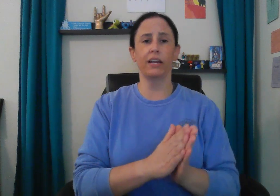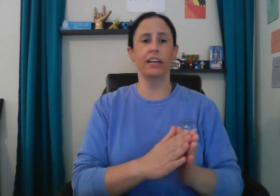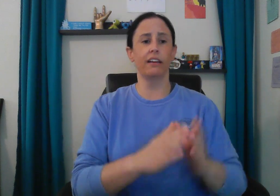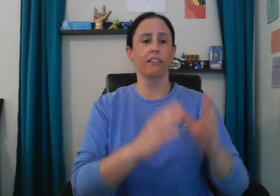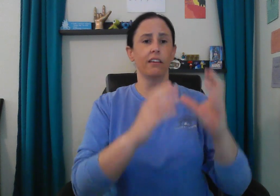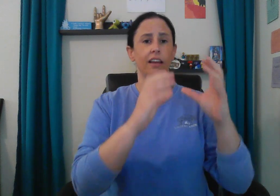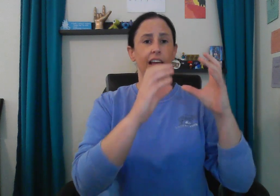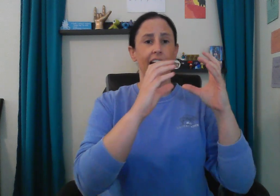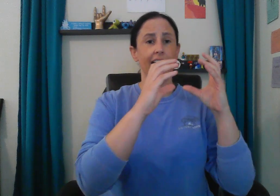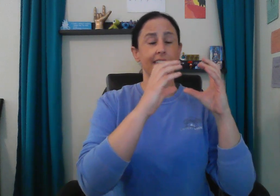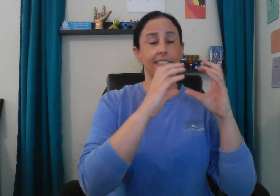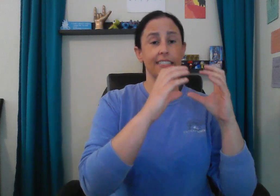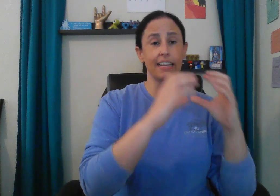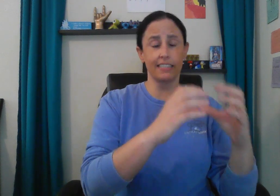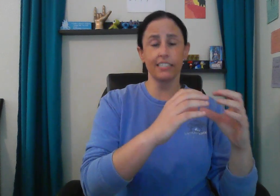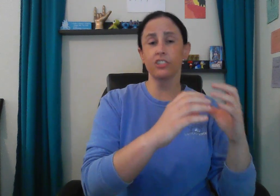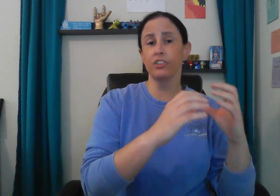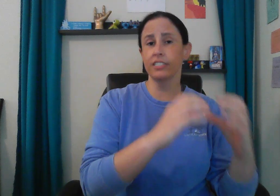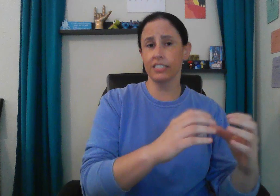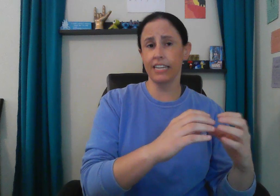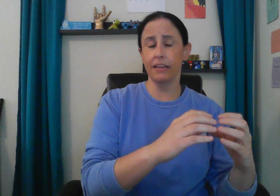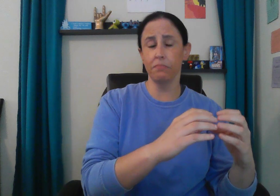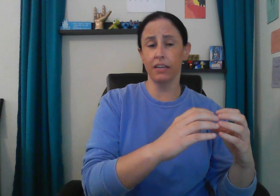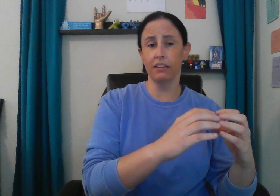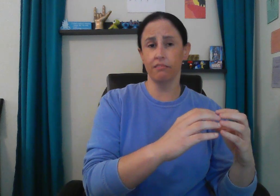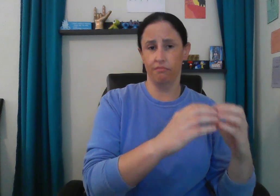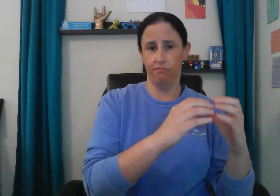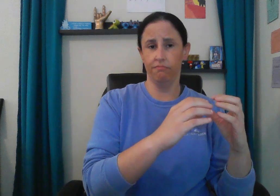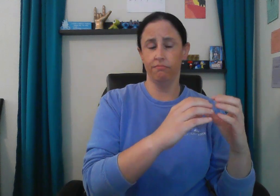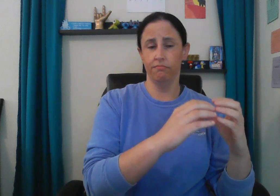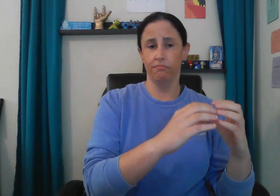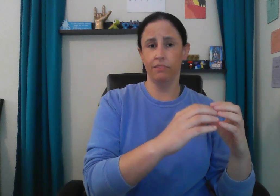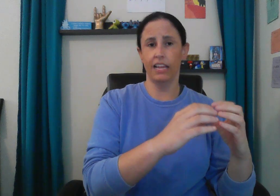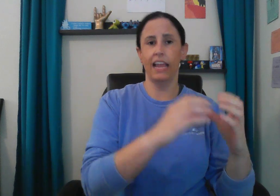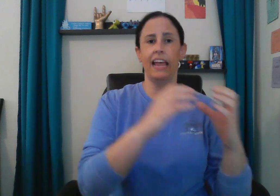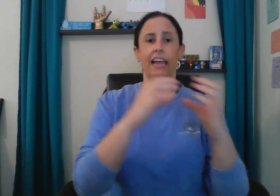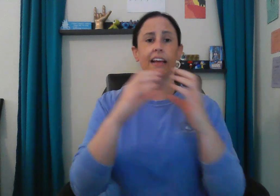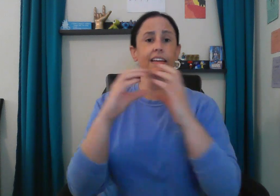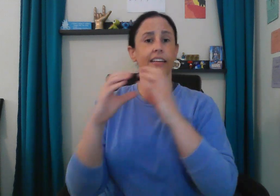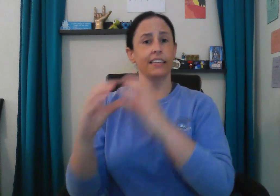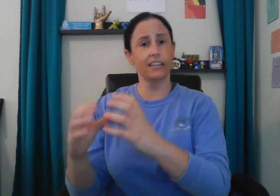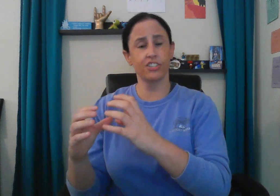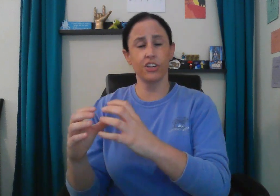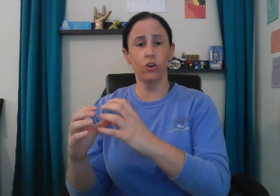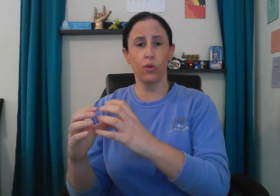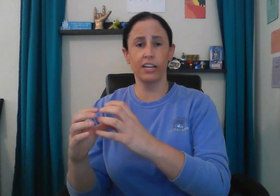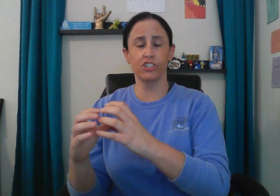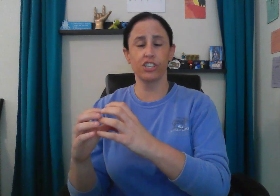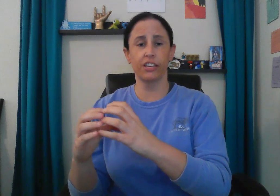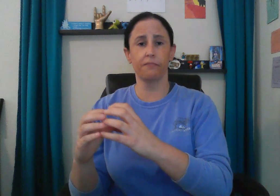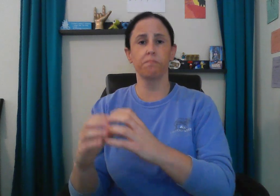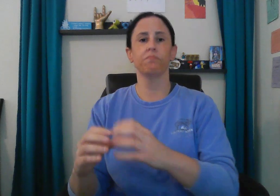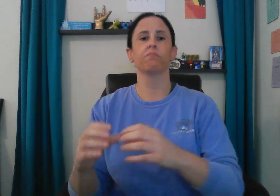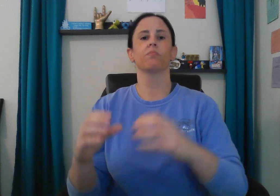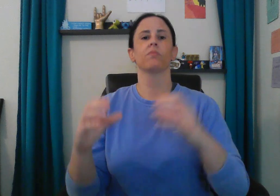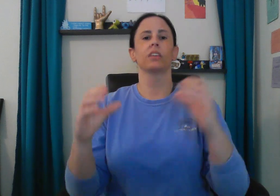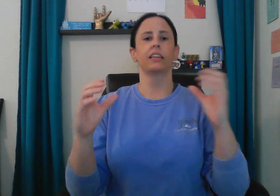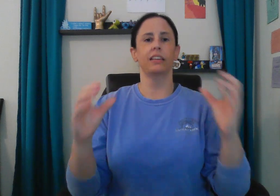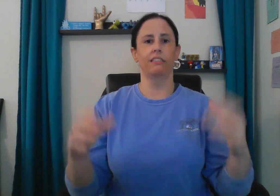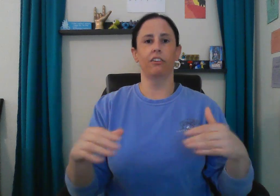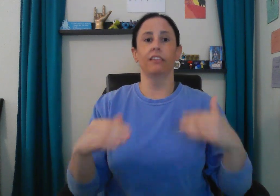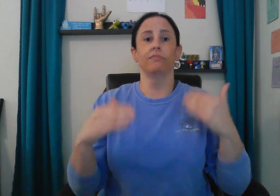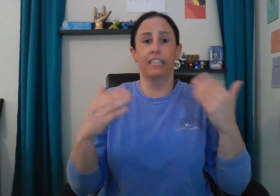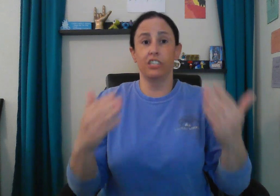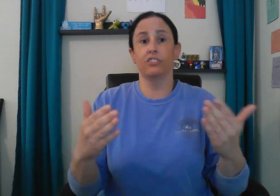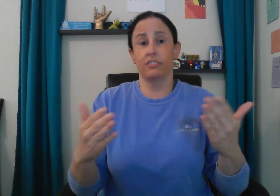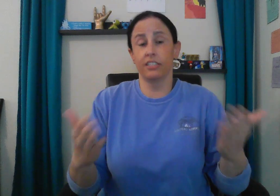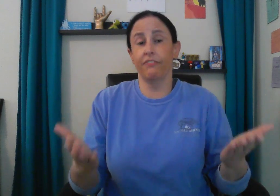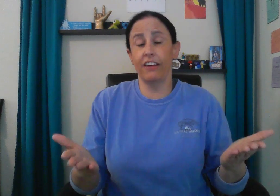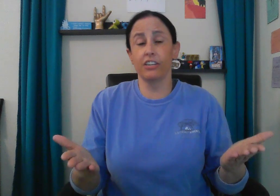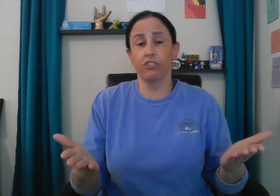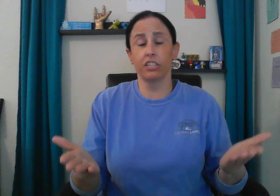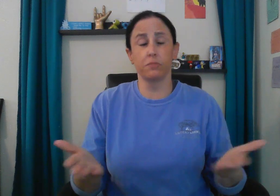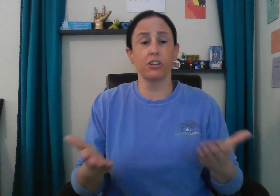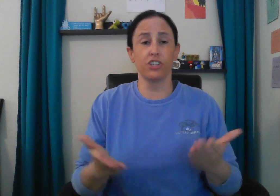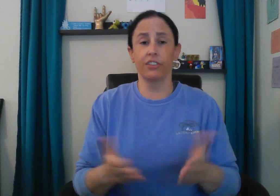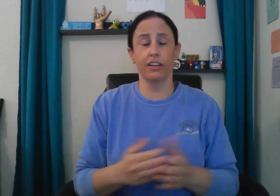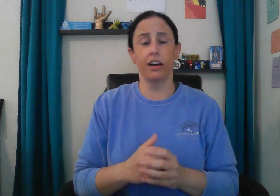between a sentence or a statement and a yes-no question is the facial expression, the